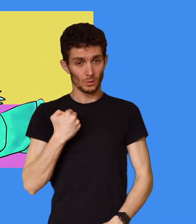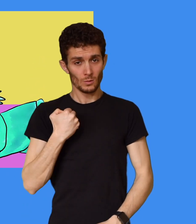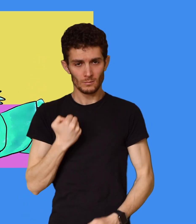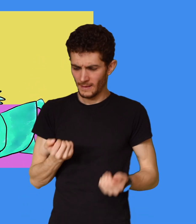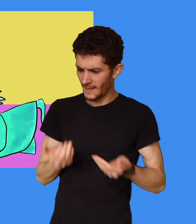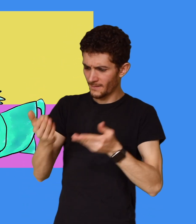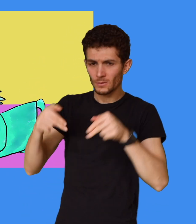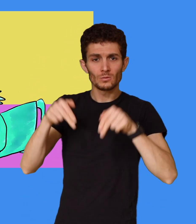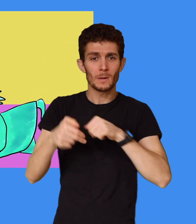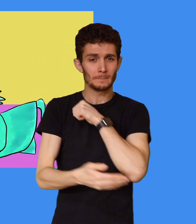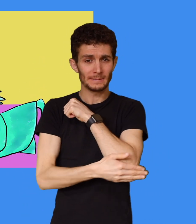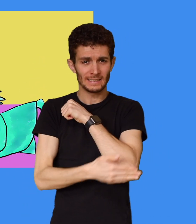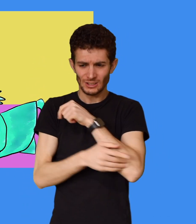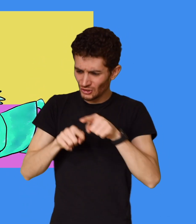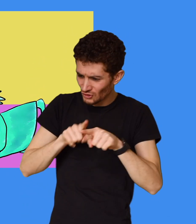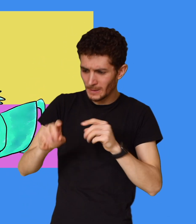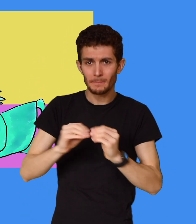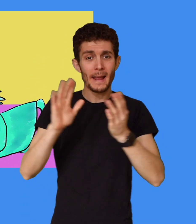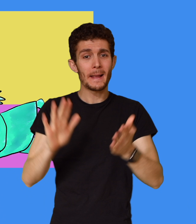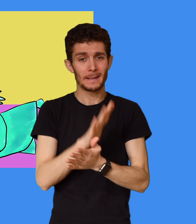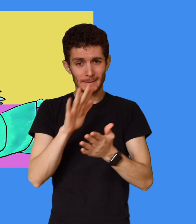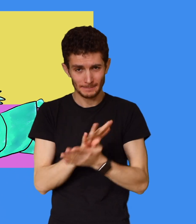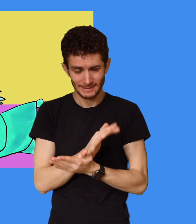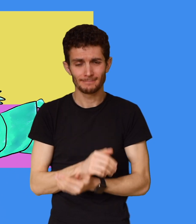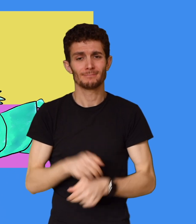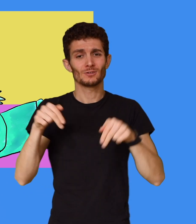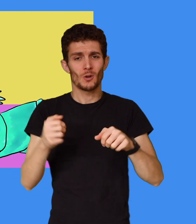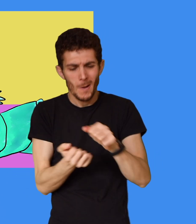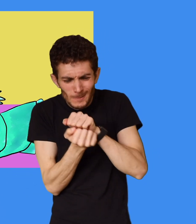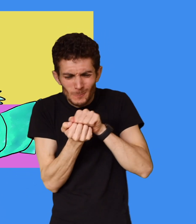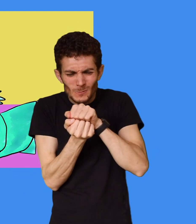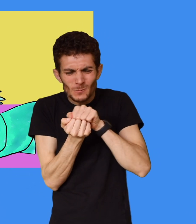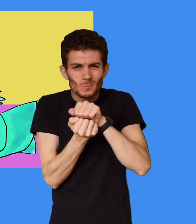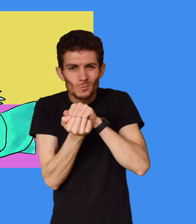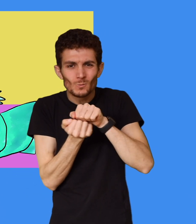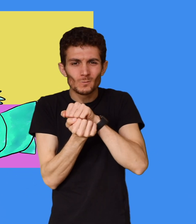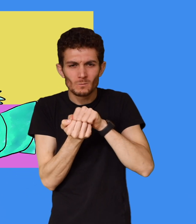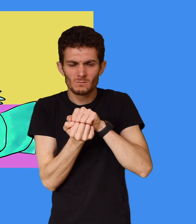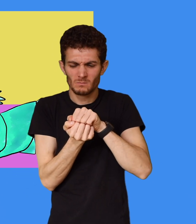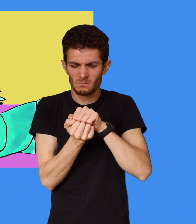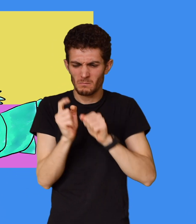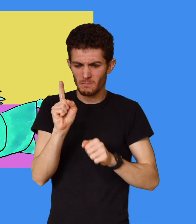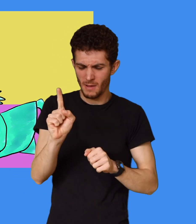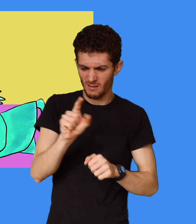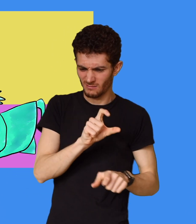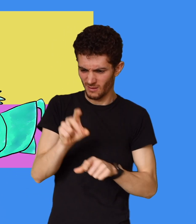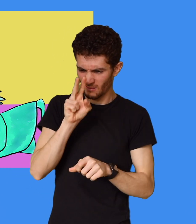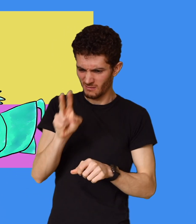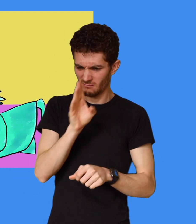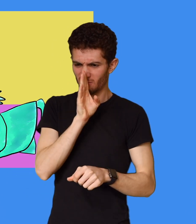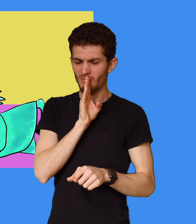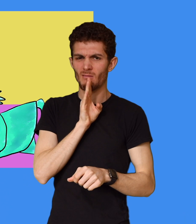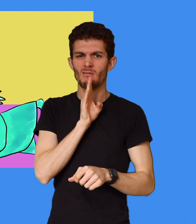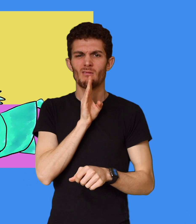JoJo gave Hats a dog biscuit to cheer him up. Hats crunched the biscuit, but he still looked sad.